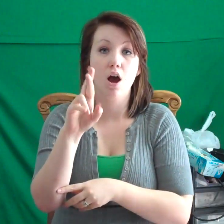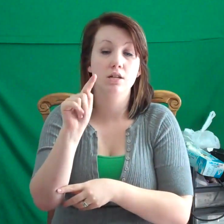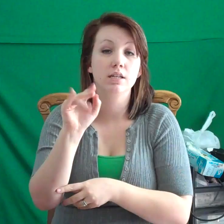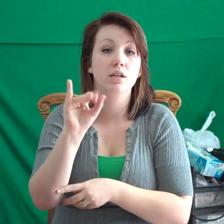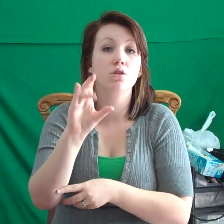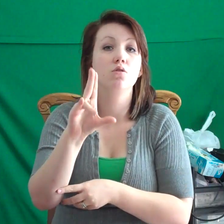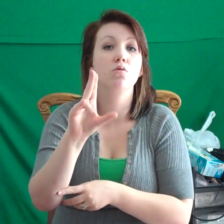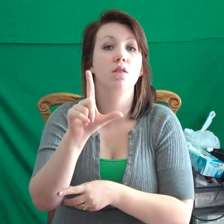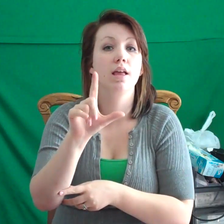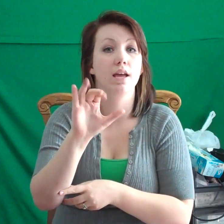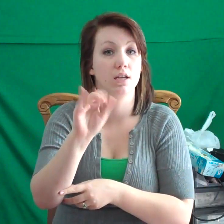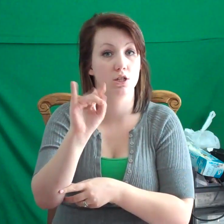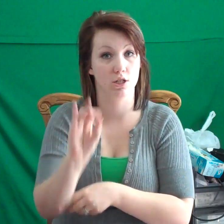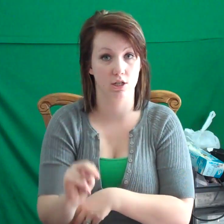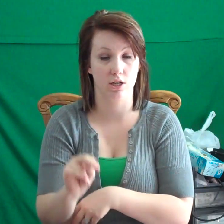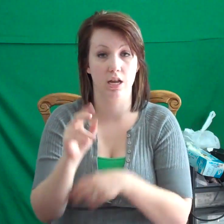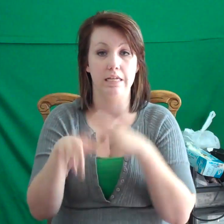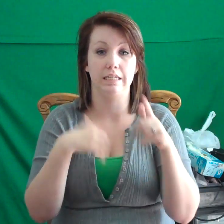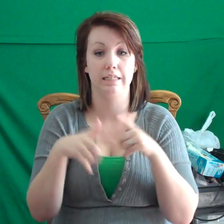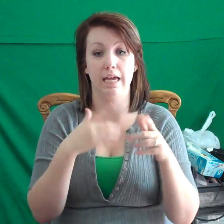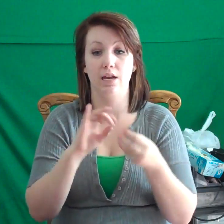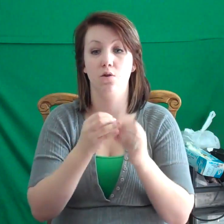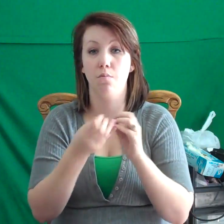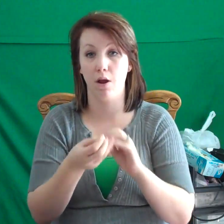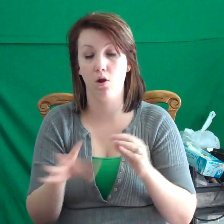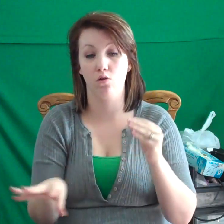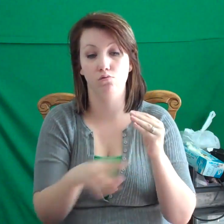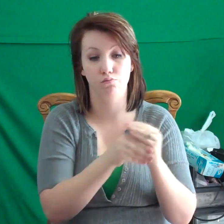incorporation, using discourse boundaries,